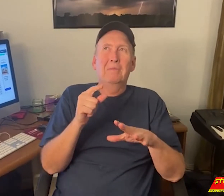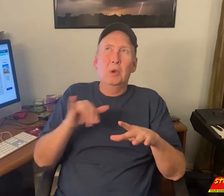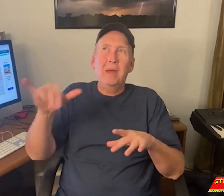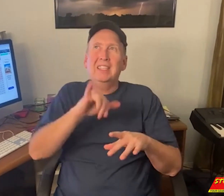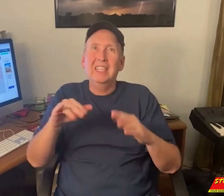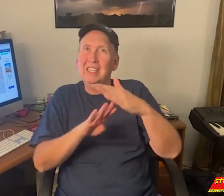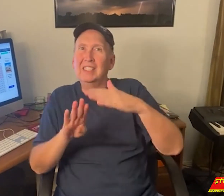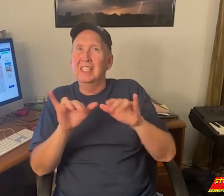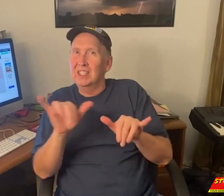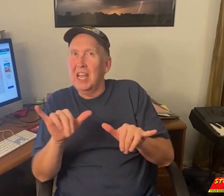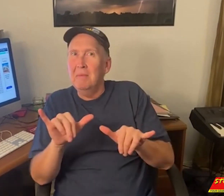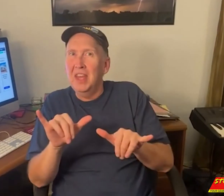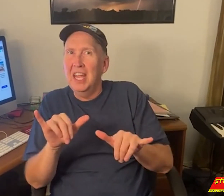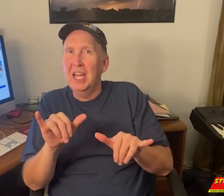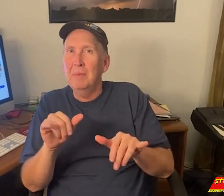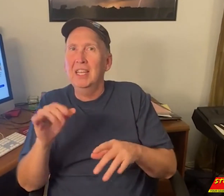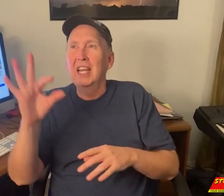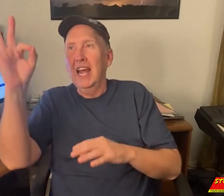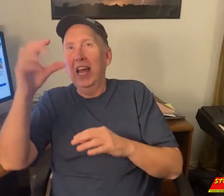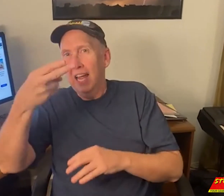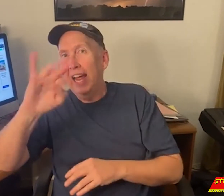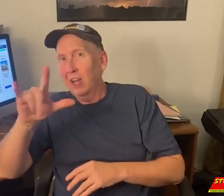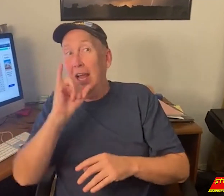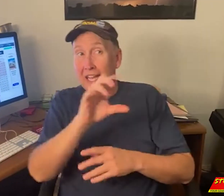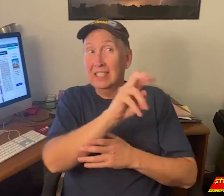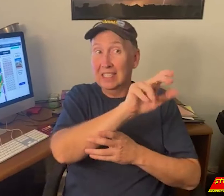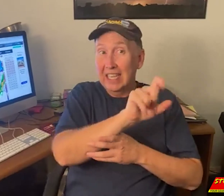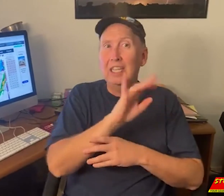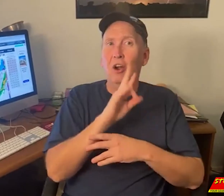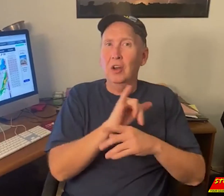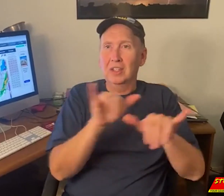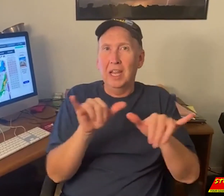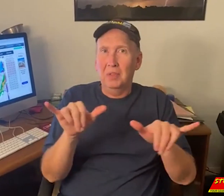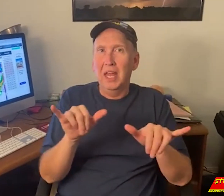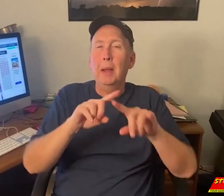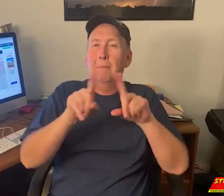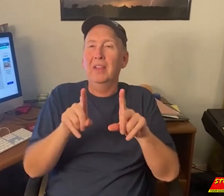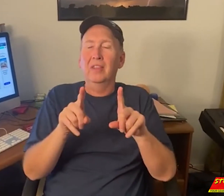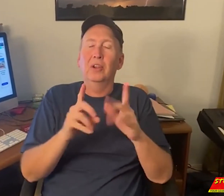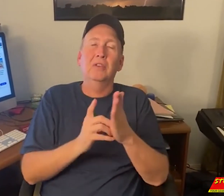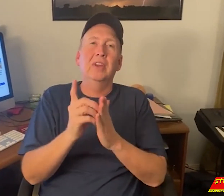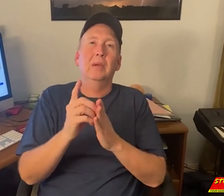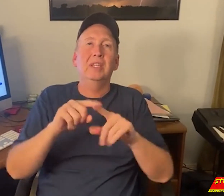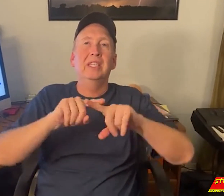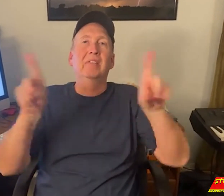They're basically the same thing. I mean, hail and sleet are the same thing, but they're developed